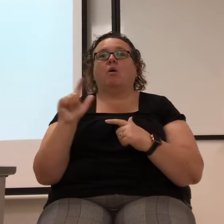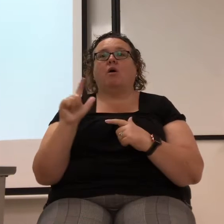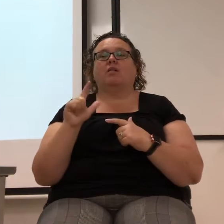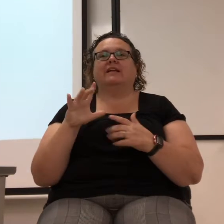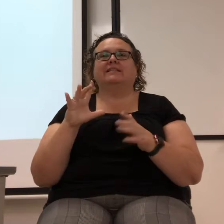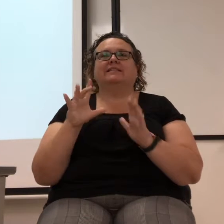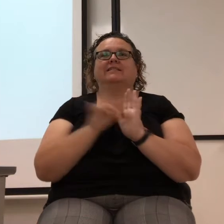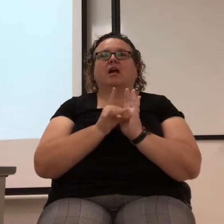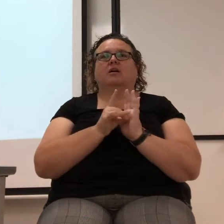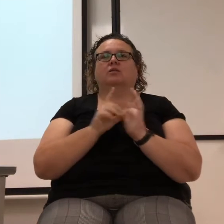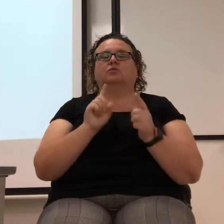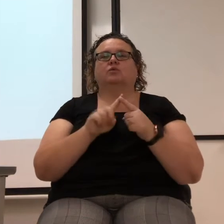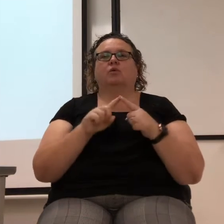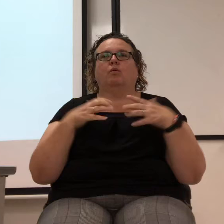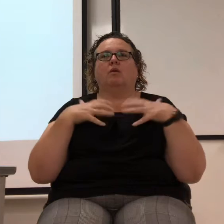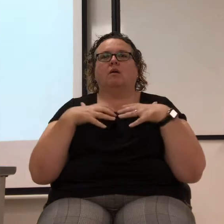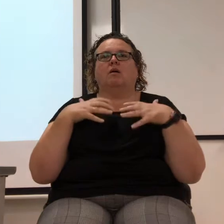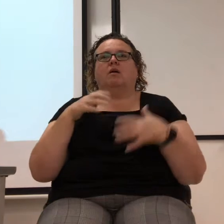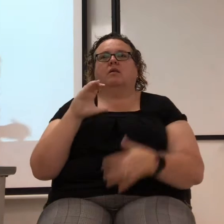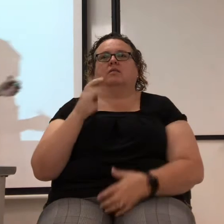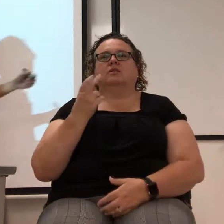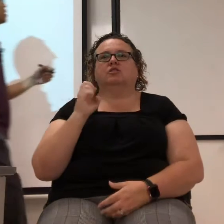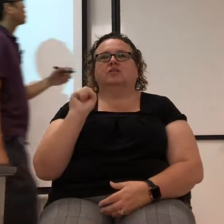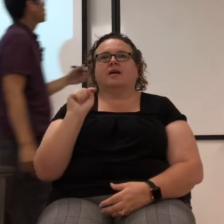wall. Okay?